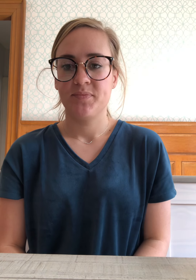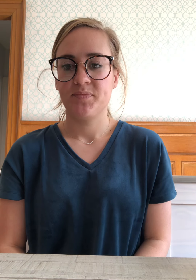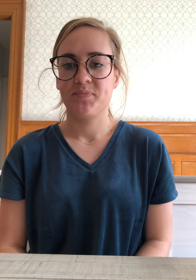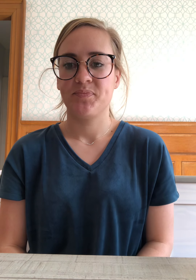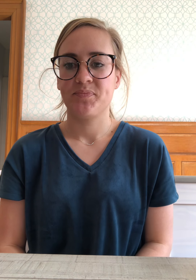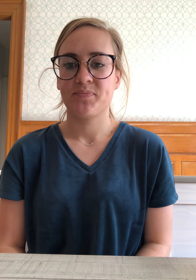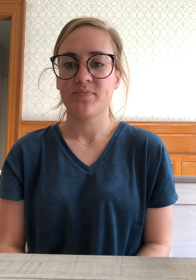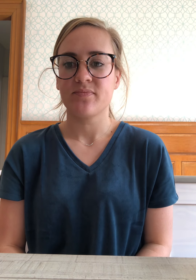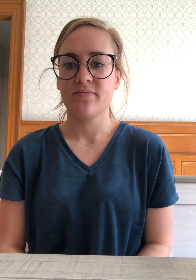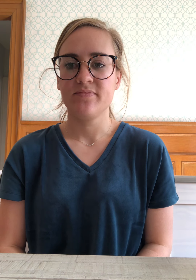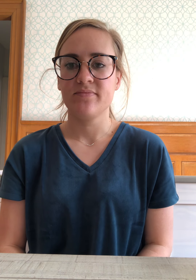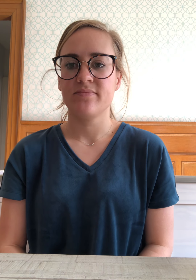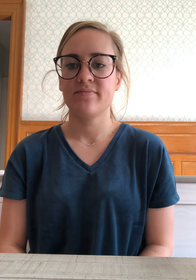This is the sequence, the summary,